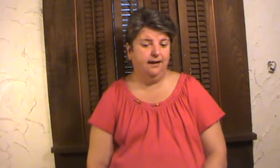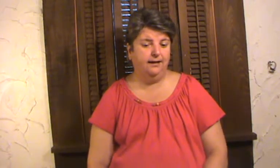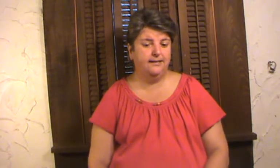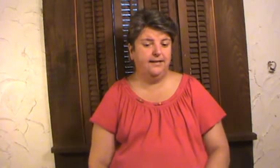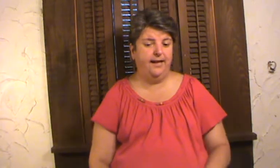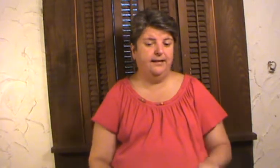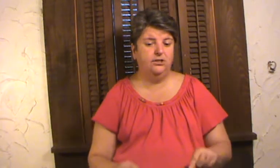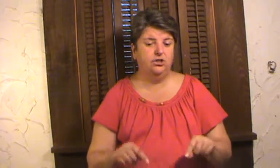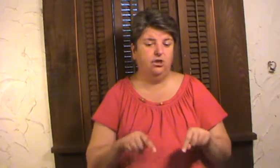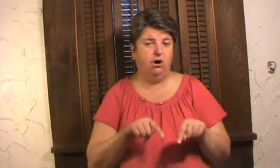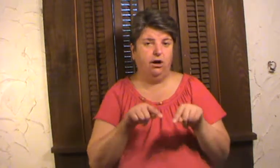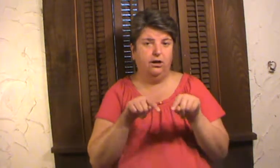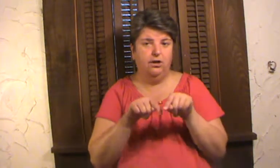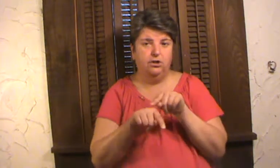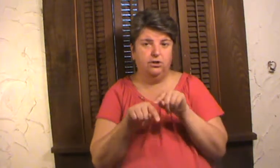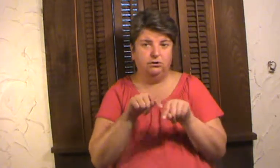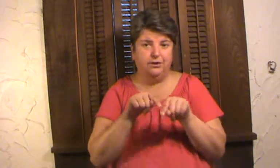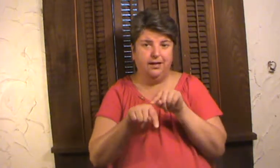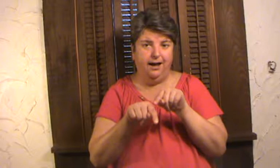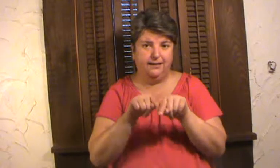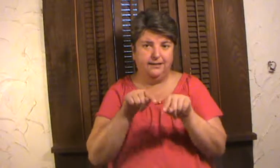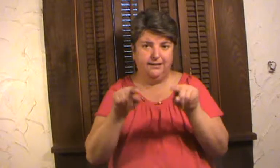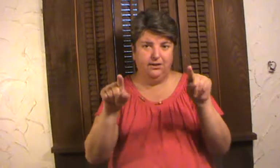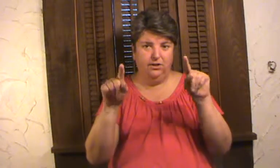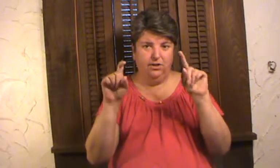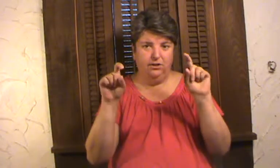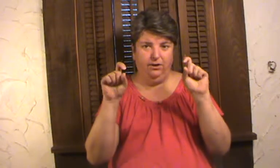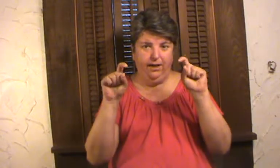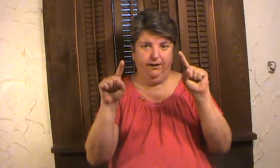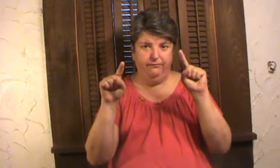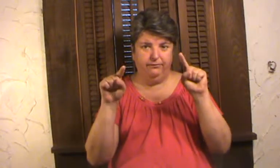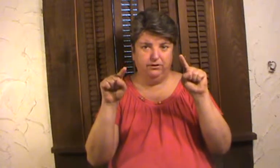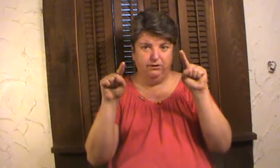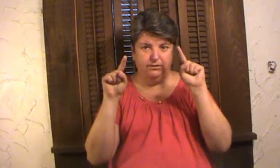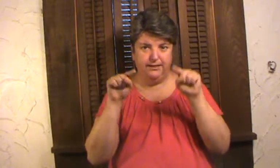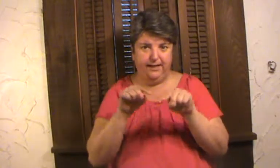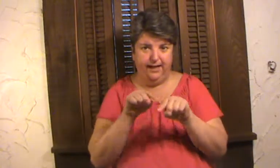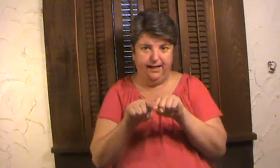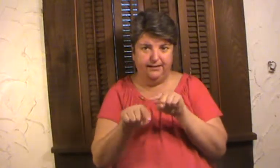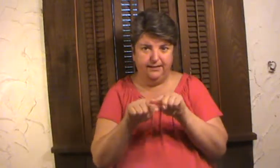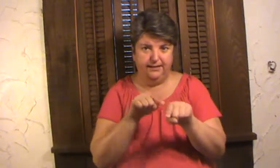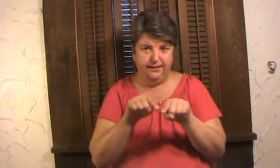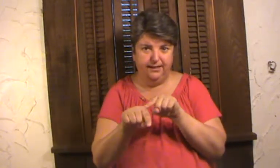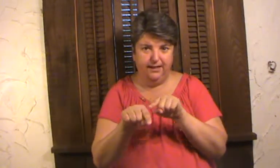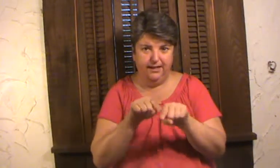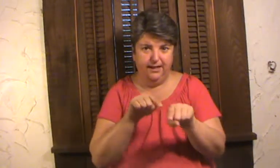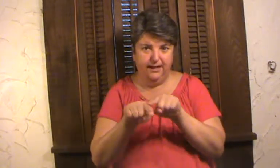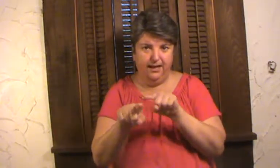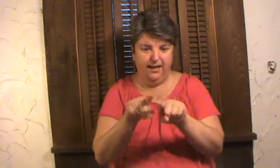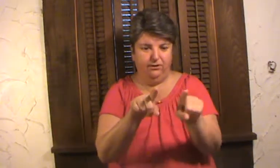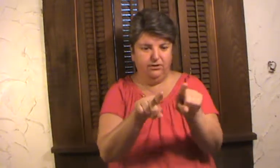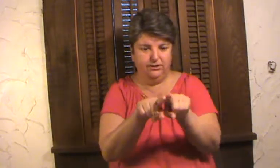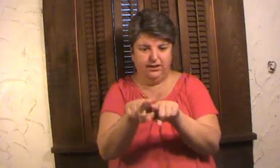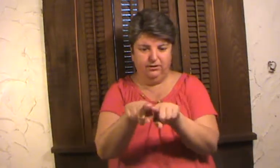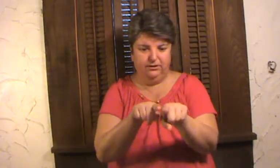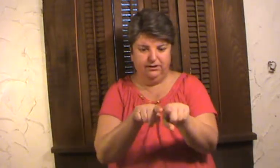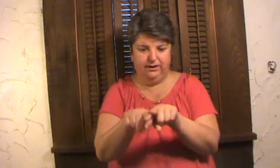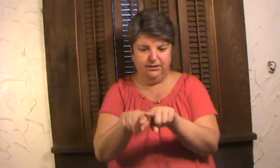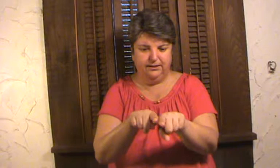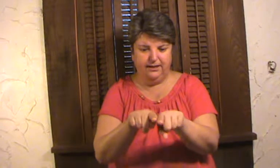Socks and star. So socks, you have closed D hands, and you just like you're sliding